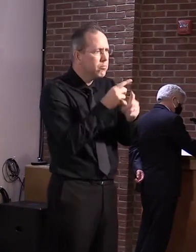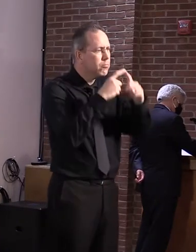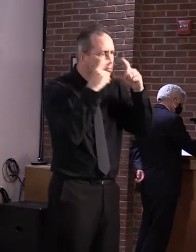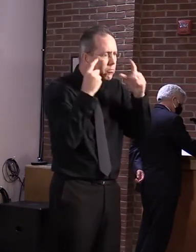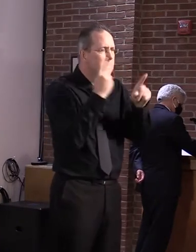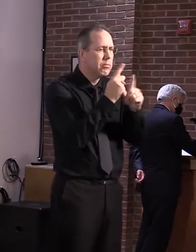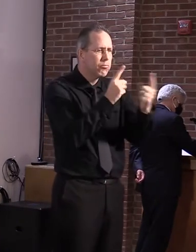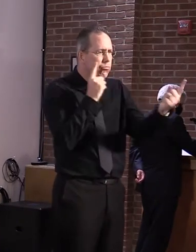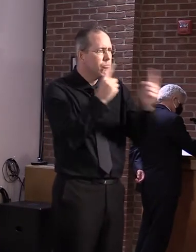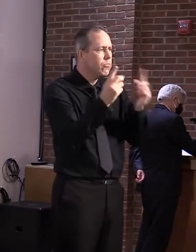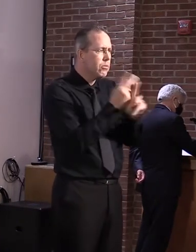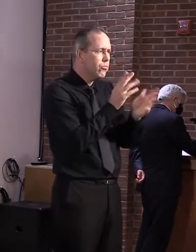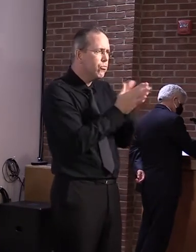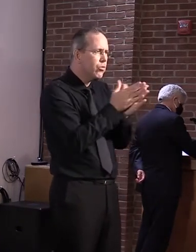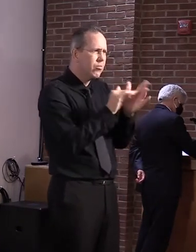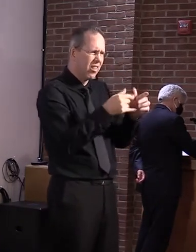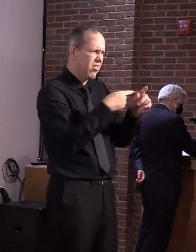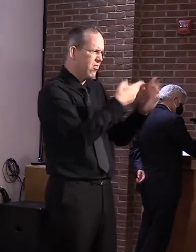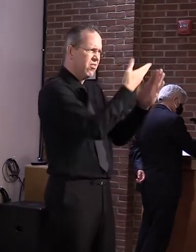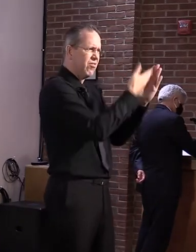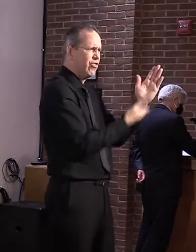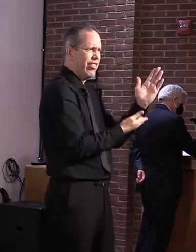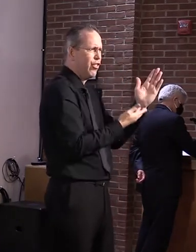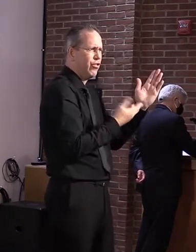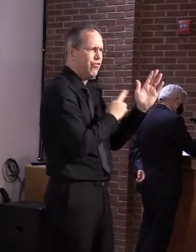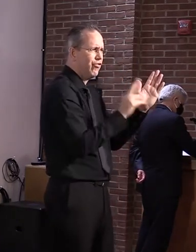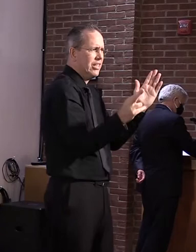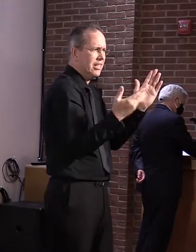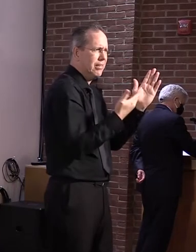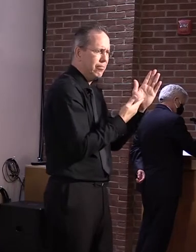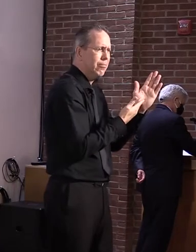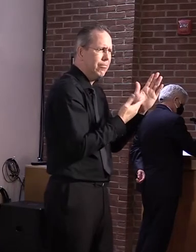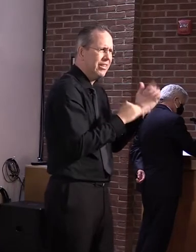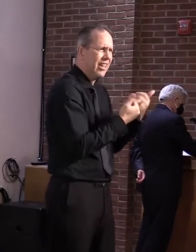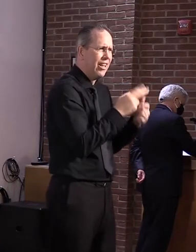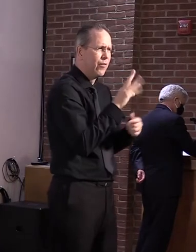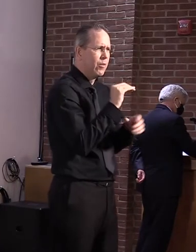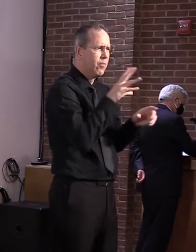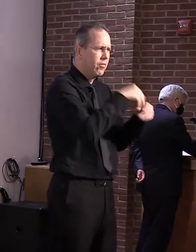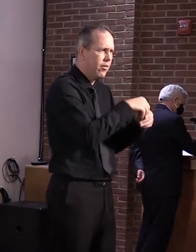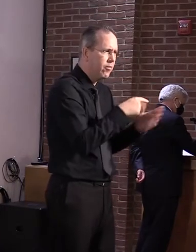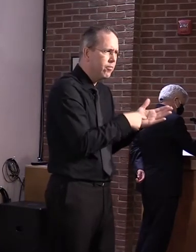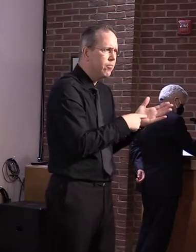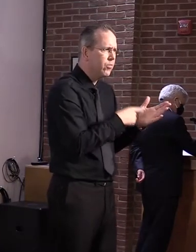our provost, Patrick Prelock, sent out a very detailed set of instructions